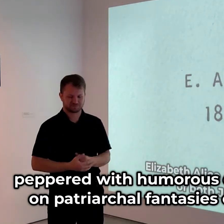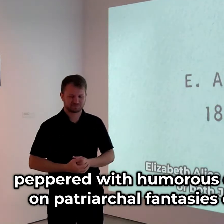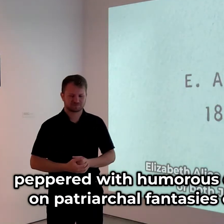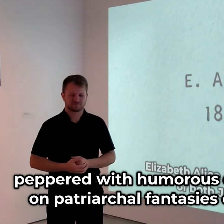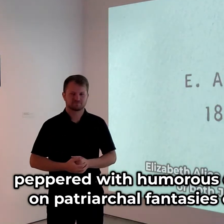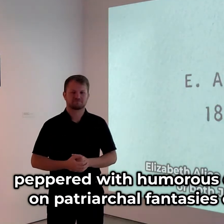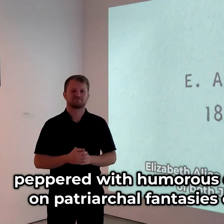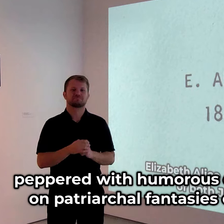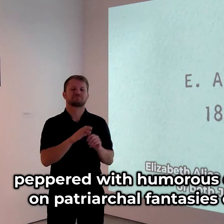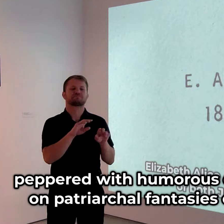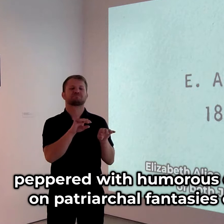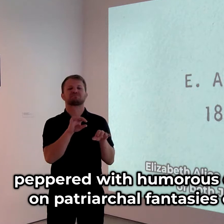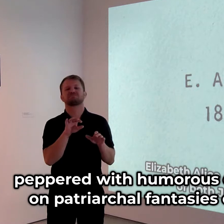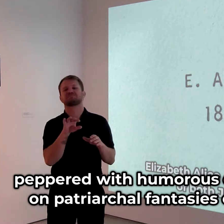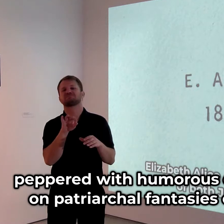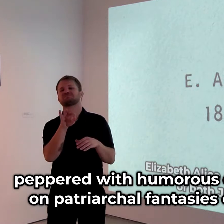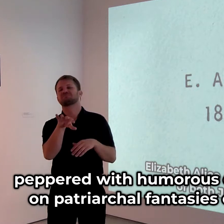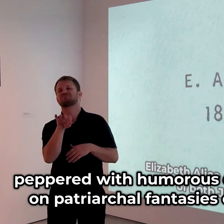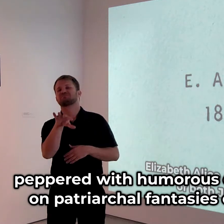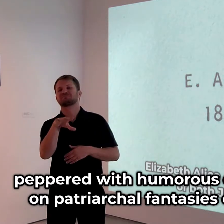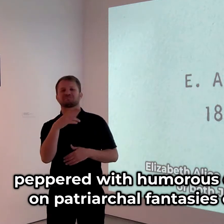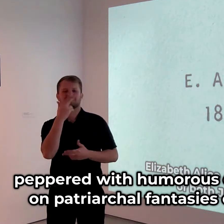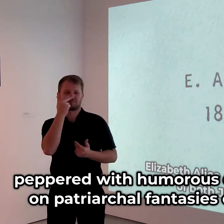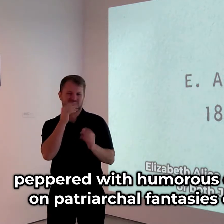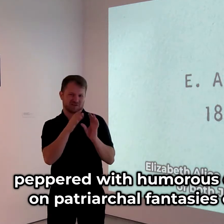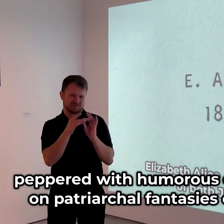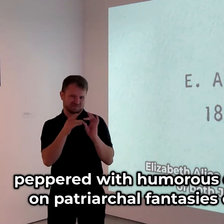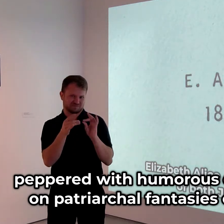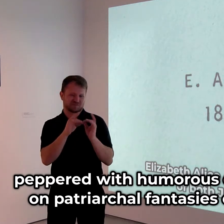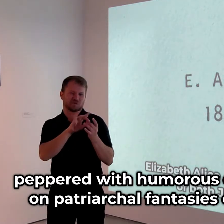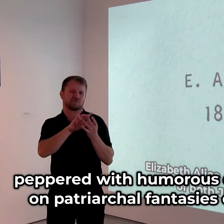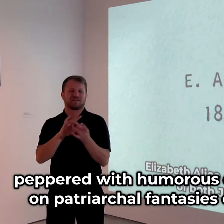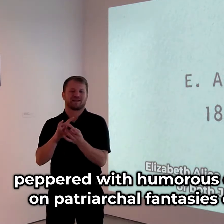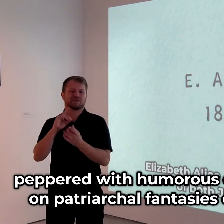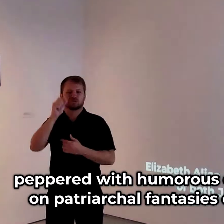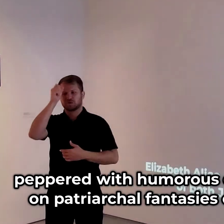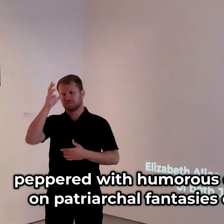humorous commentary on patriarchal fantasies of lesbians.